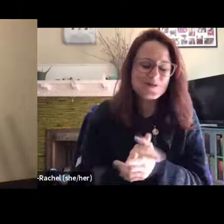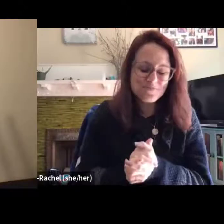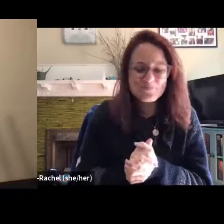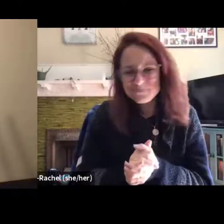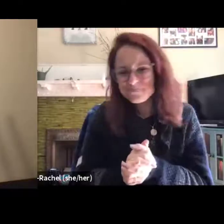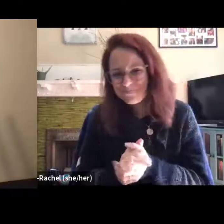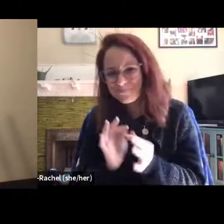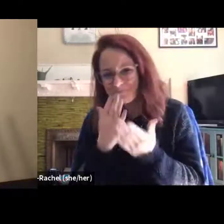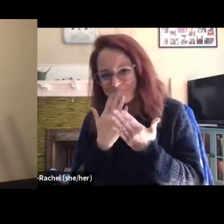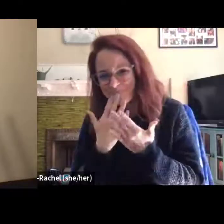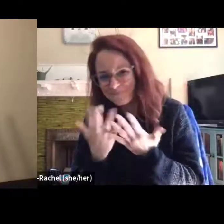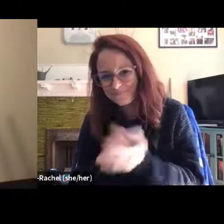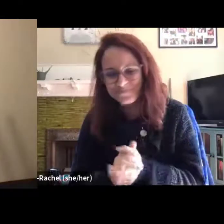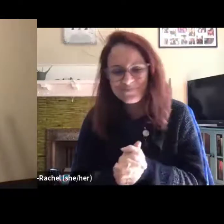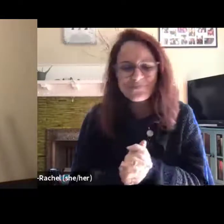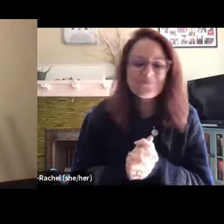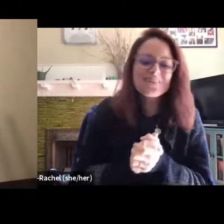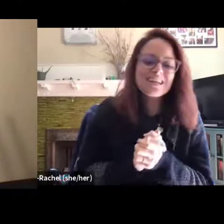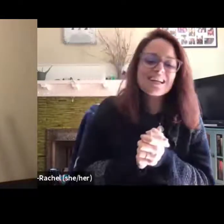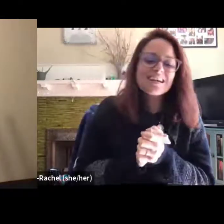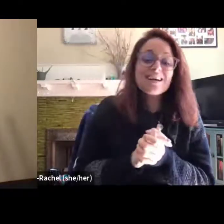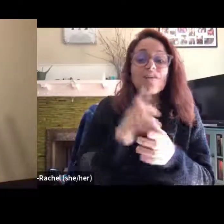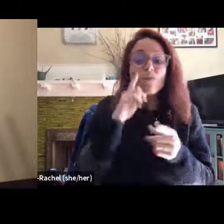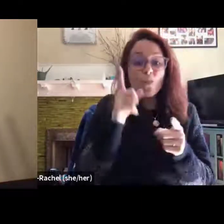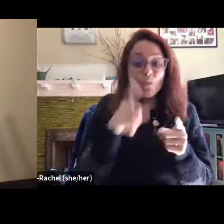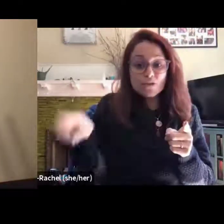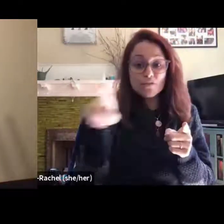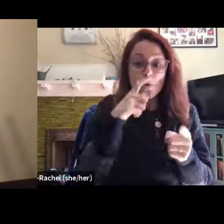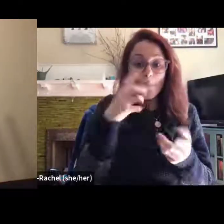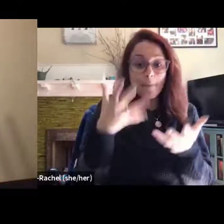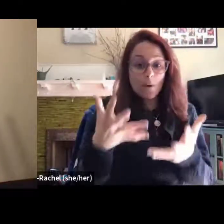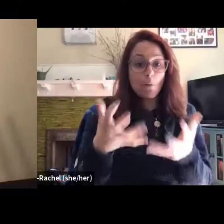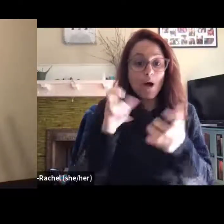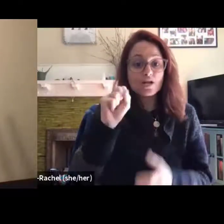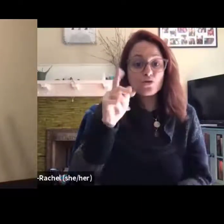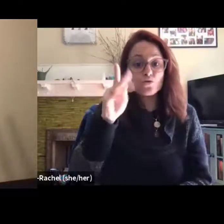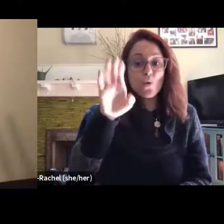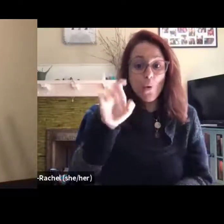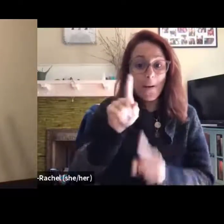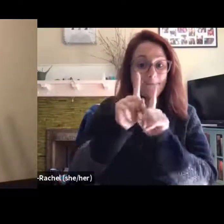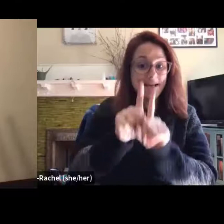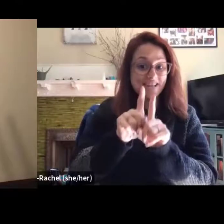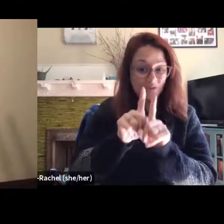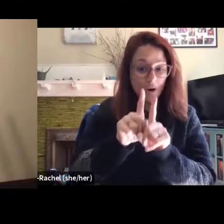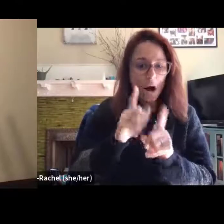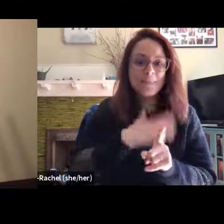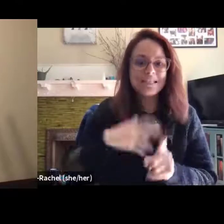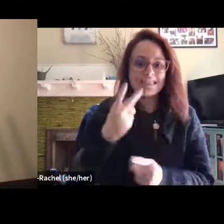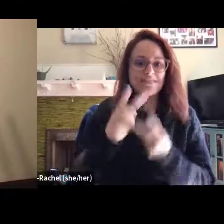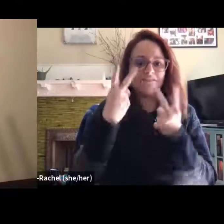you. For those of you who might want a score mentor, please go to